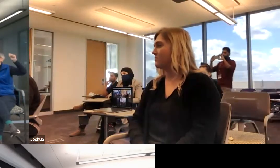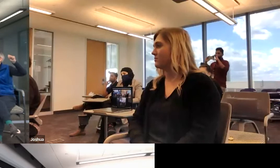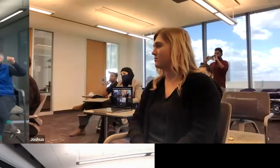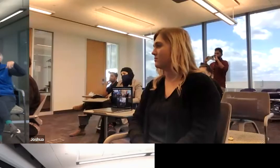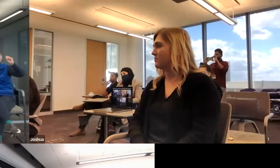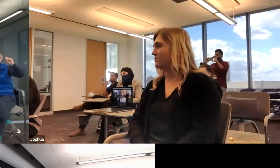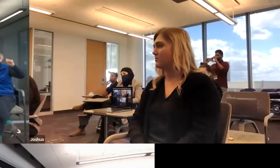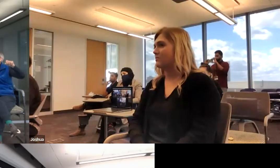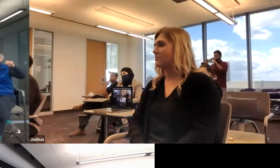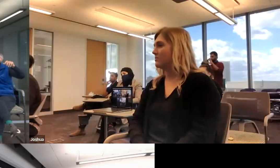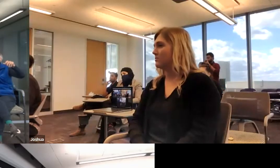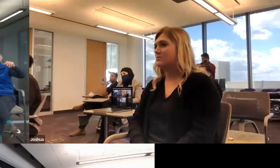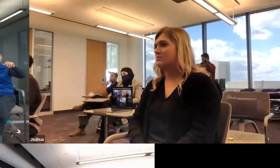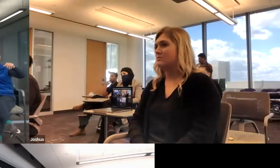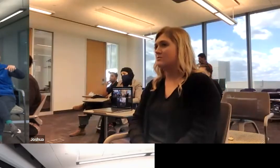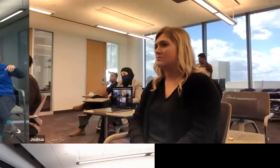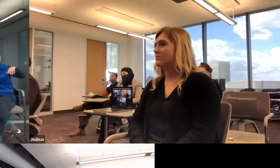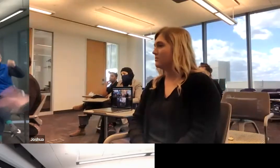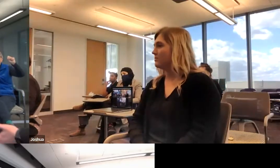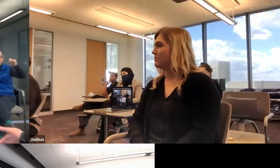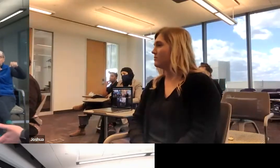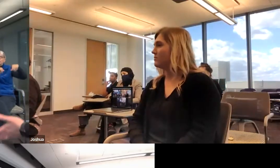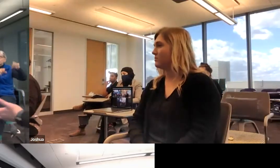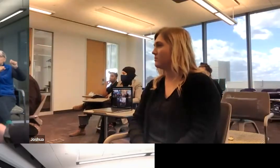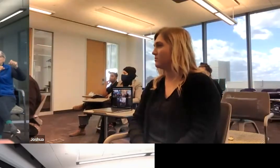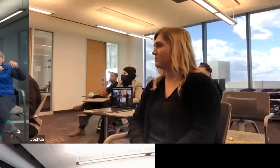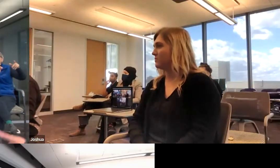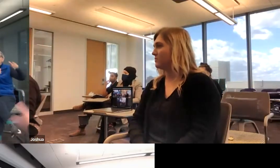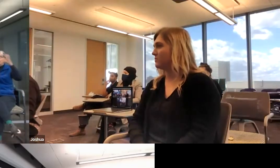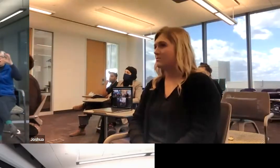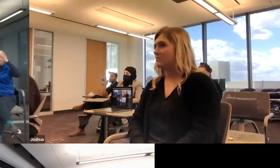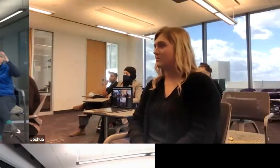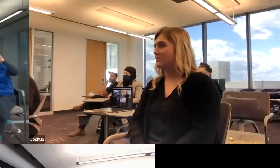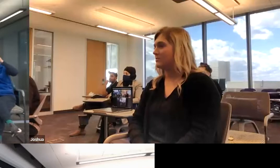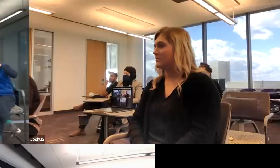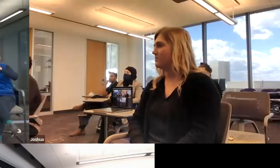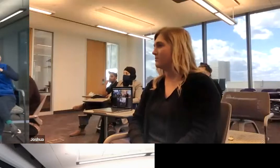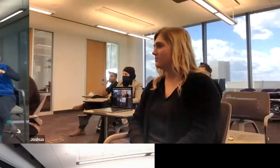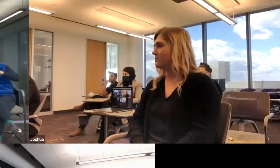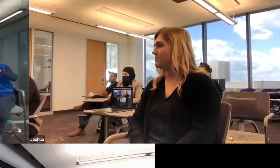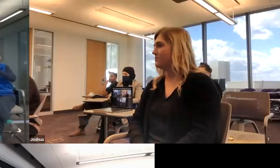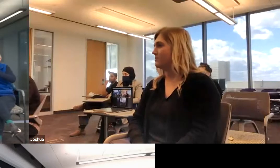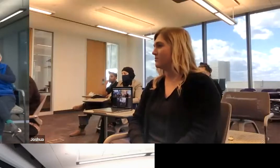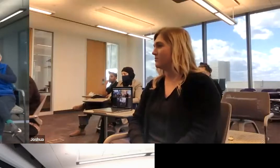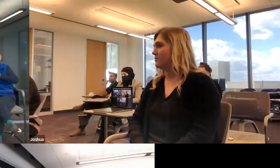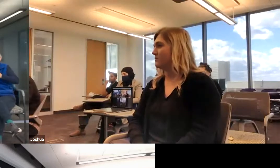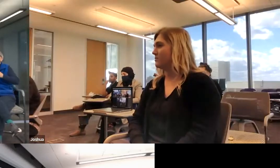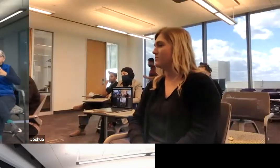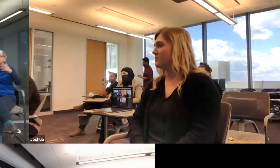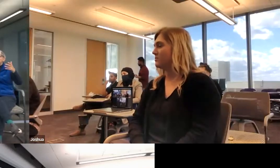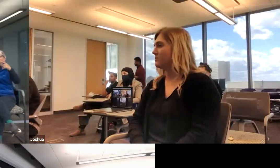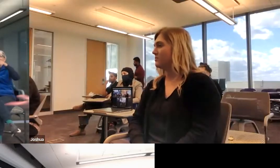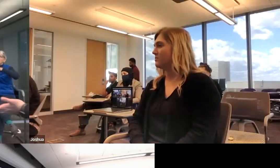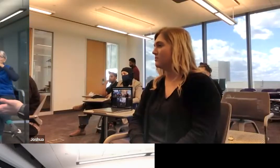on the ASL department to support the DRC department and take over coordinating